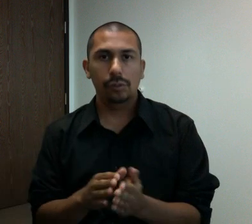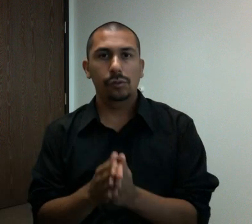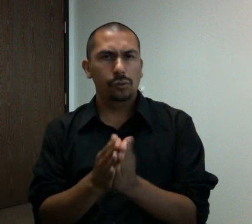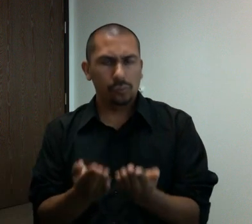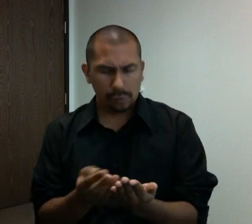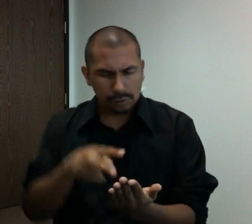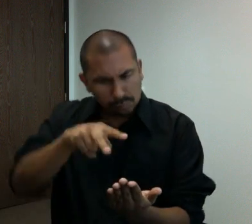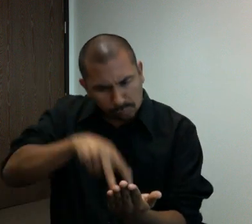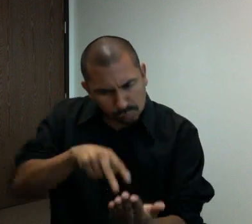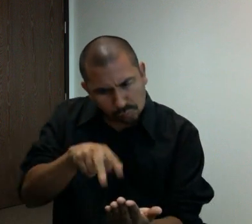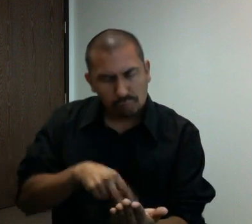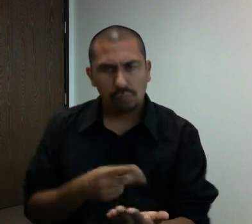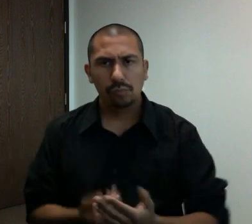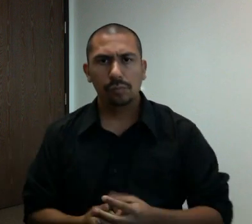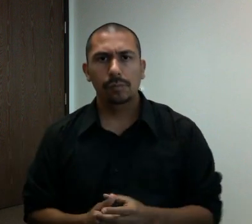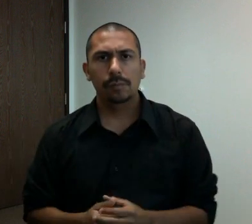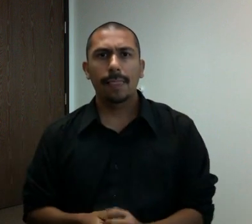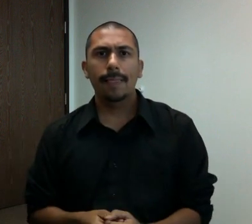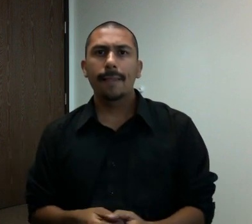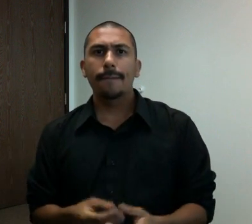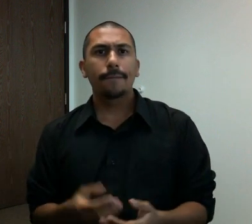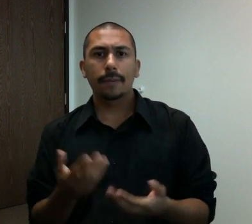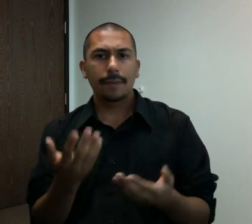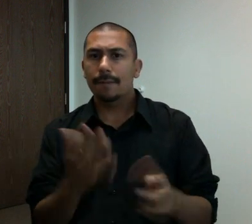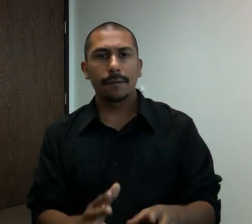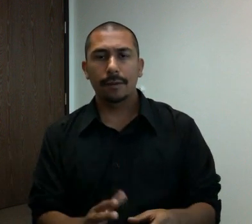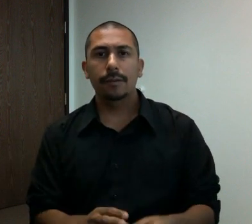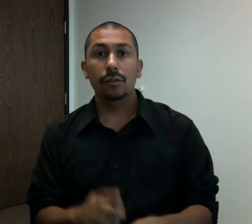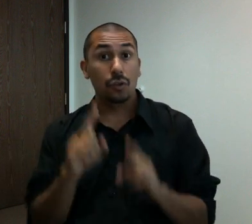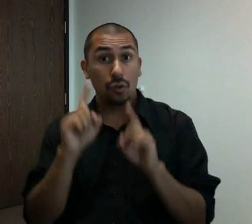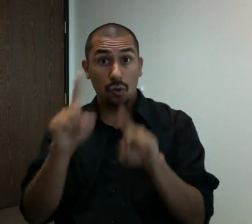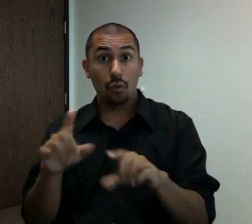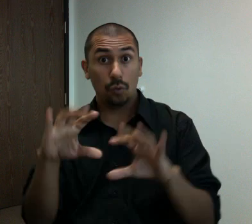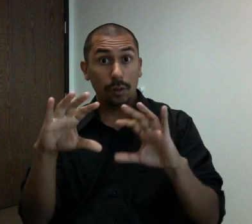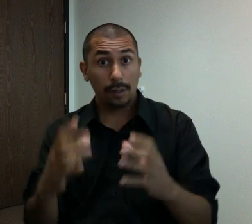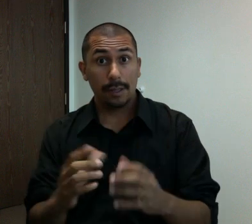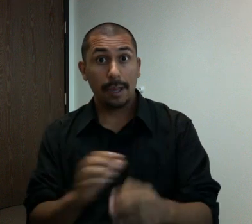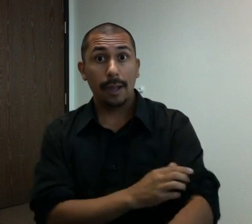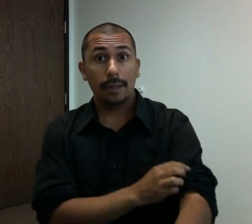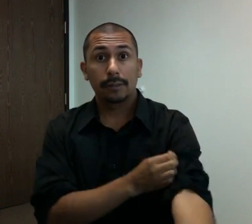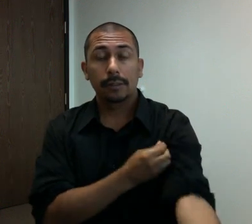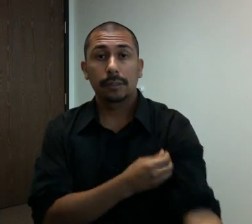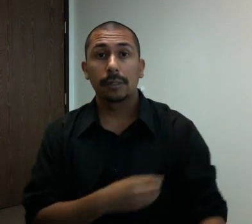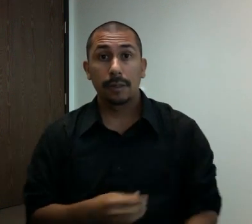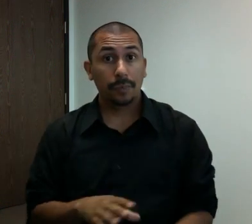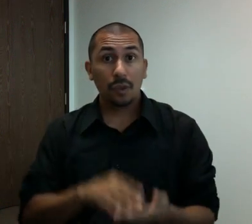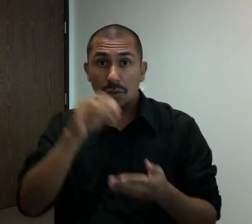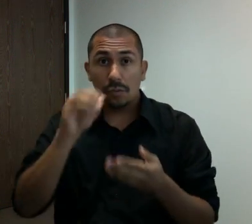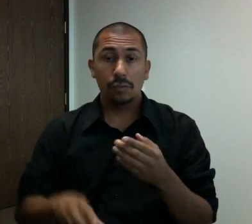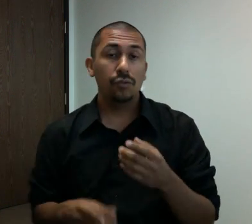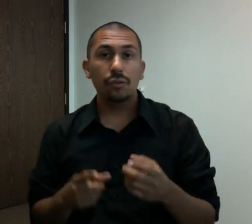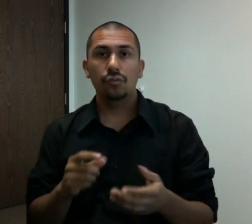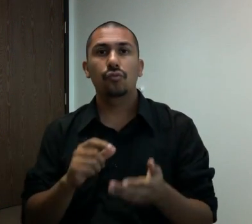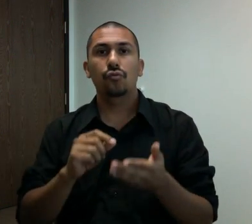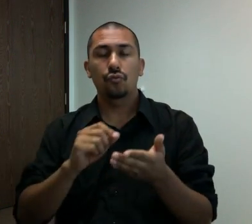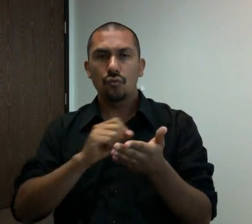article that they've researched on the topic, and then I have all of the students write the name of the article and the main idea from the article